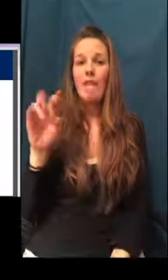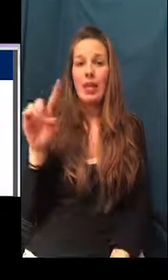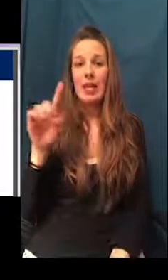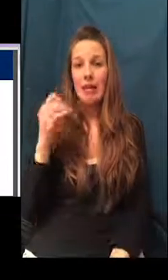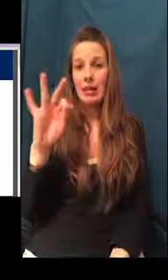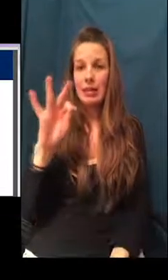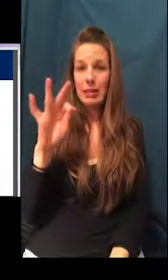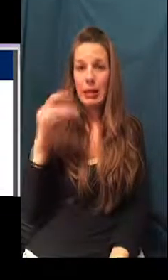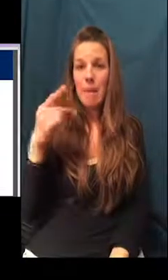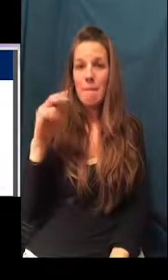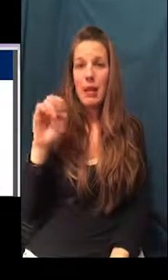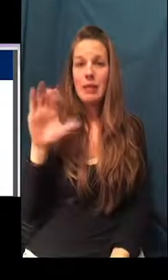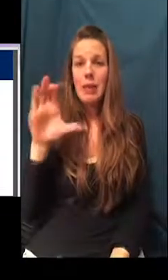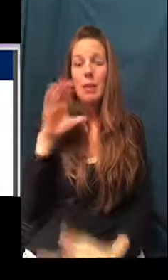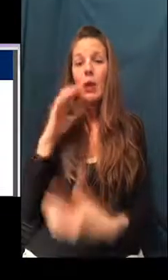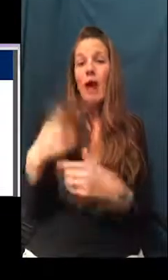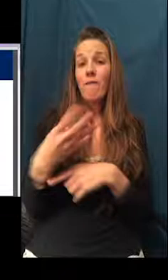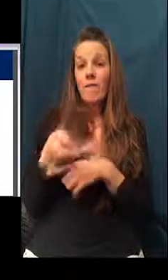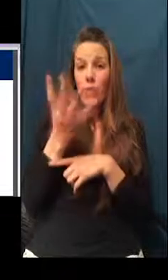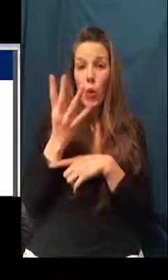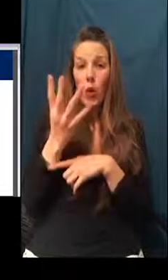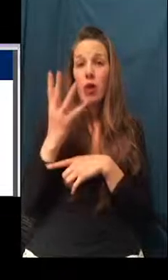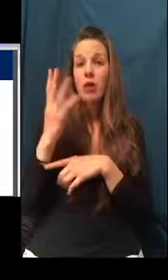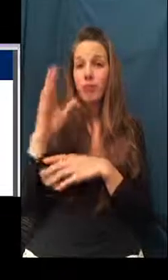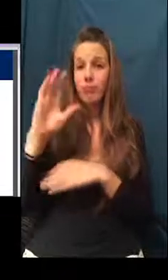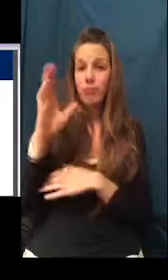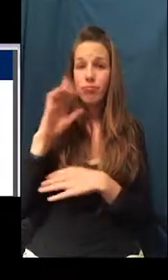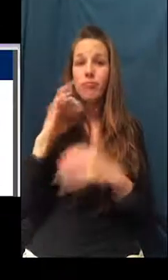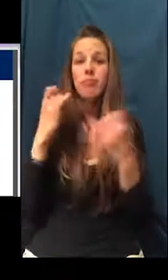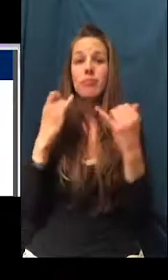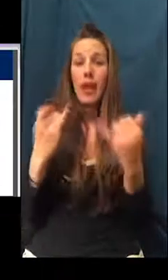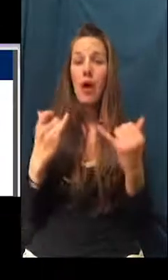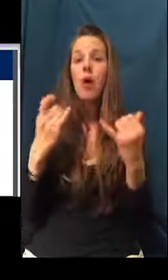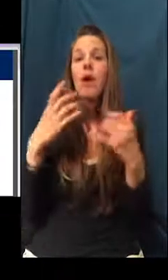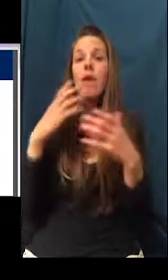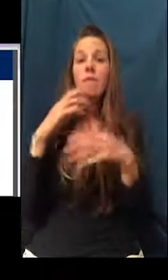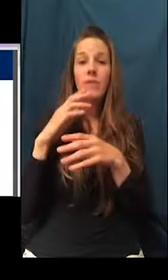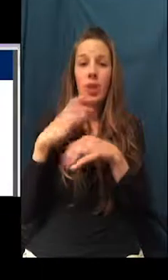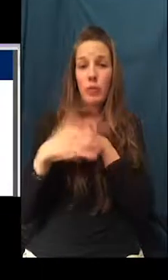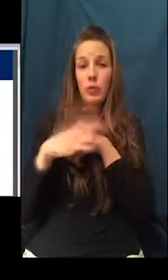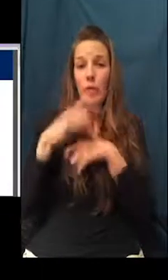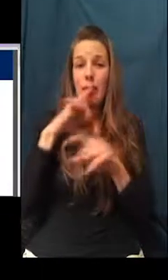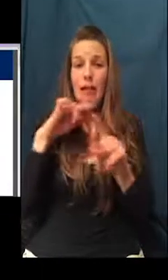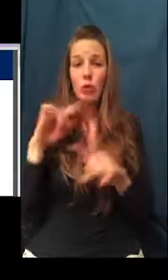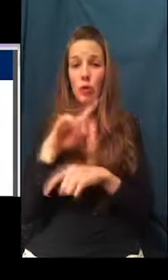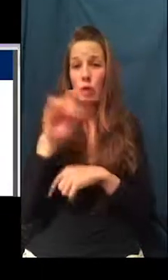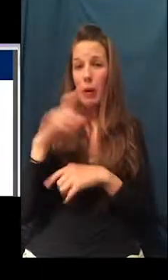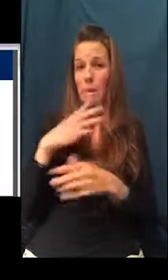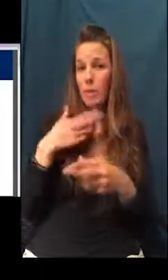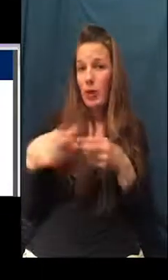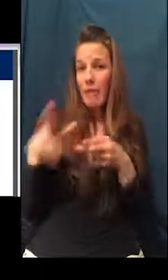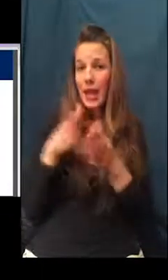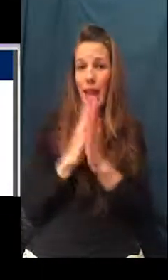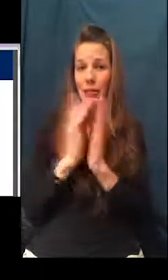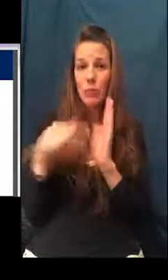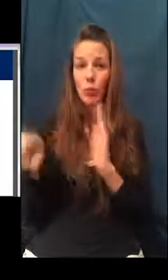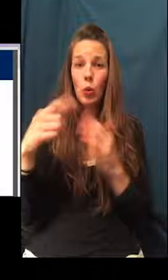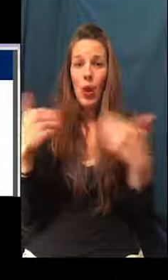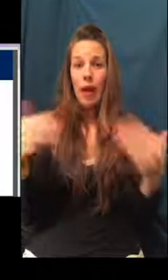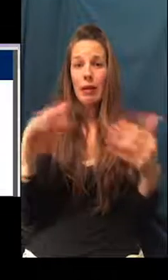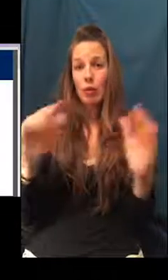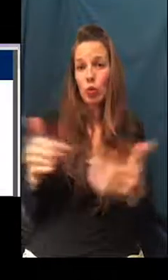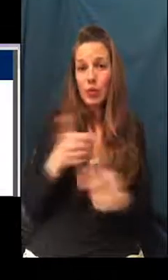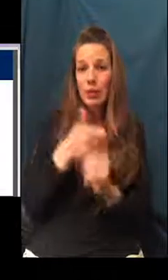have 4 panelists that are available to answer questions today. I will briefly ask our panelists to introduce